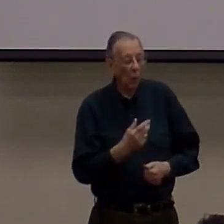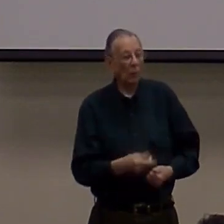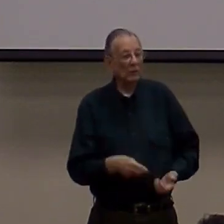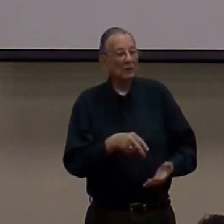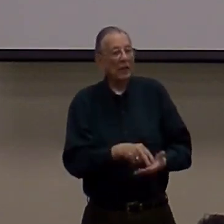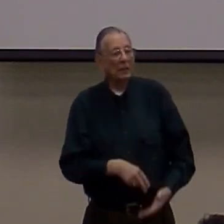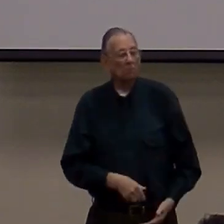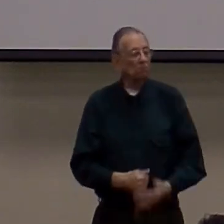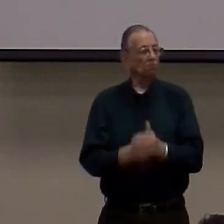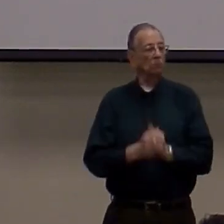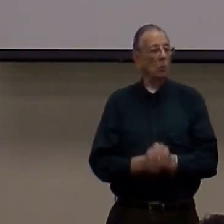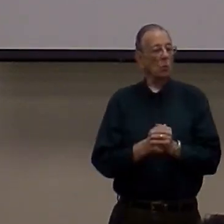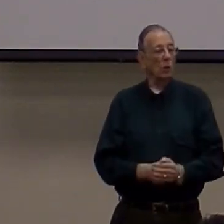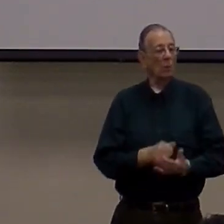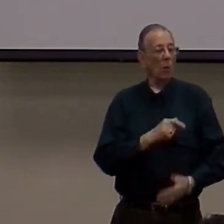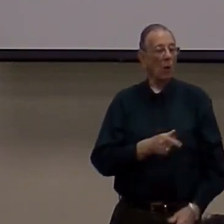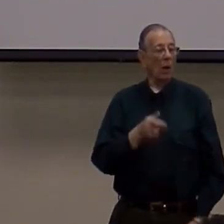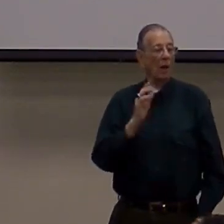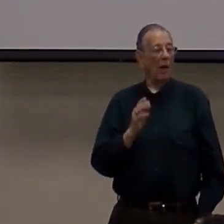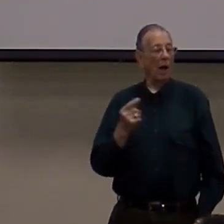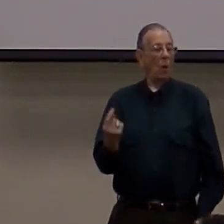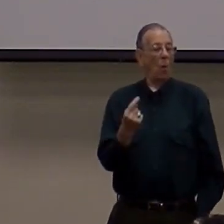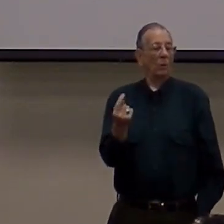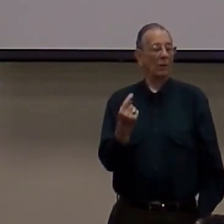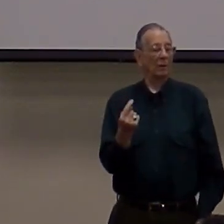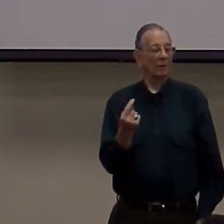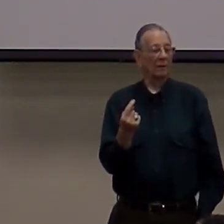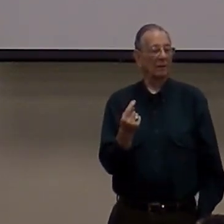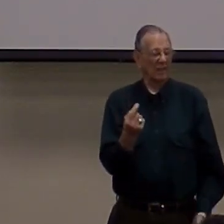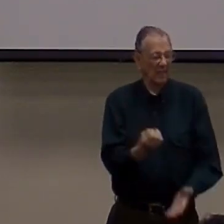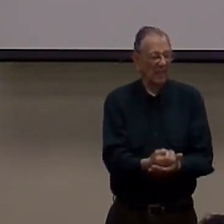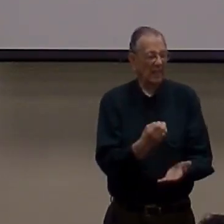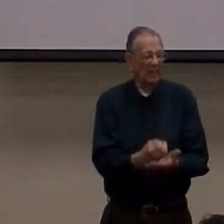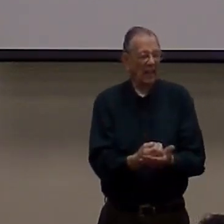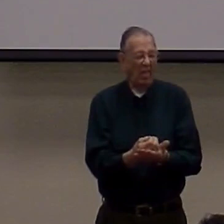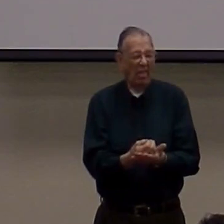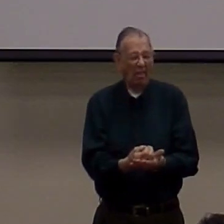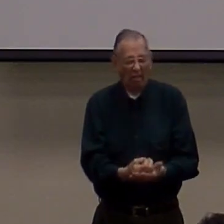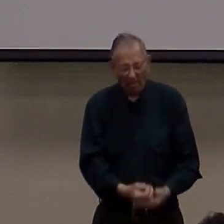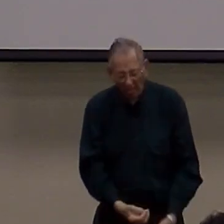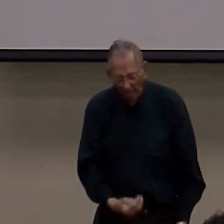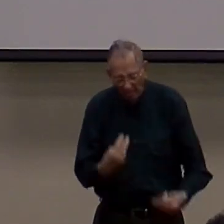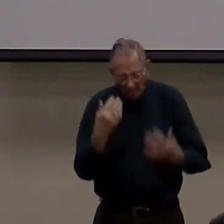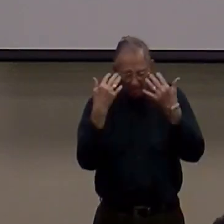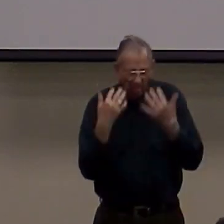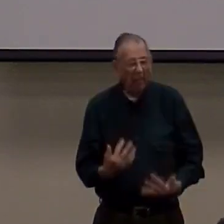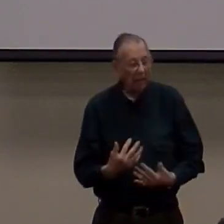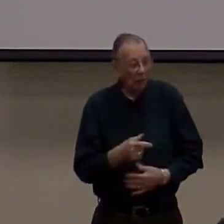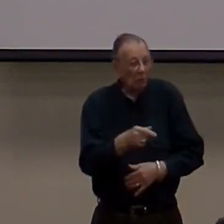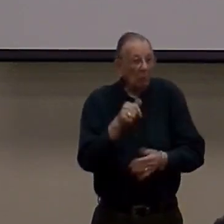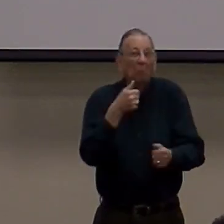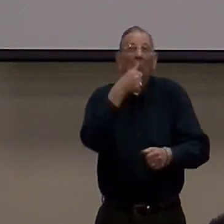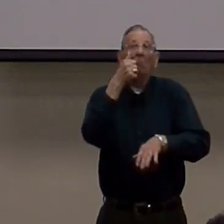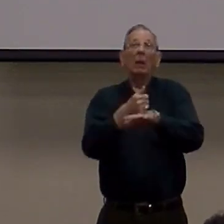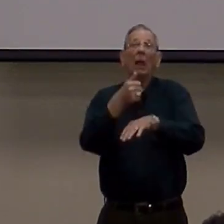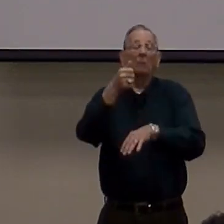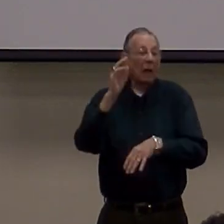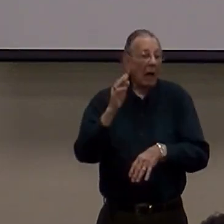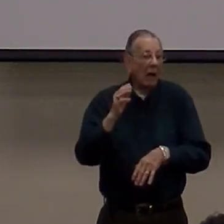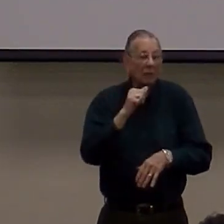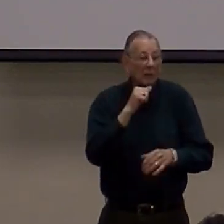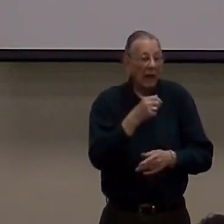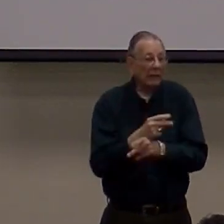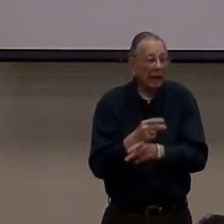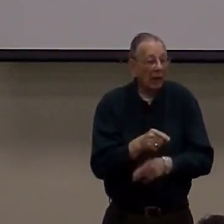up and worship the Lord our God only? When the economics look bleak, will you blame God for not providing for